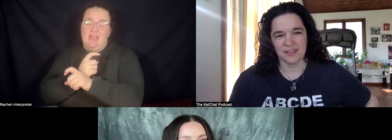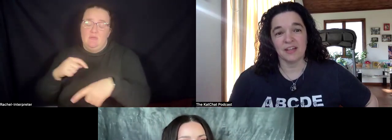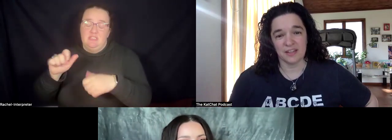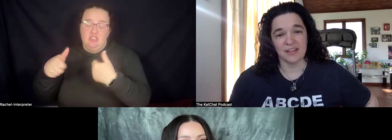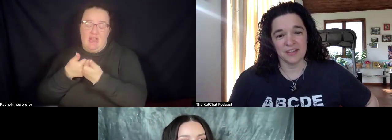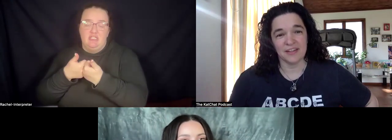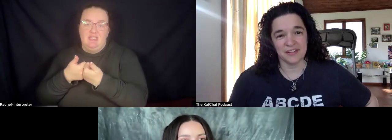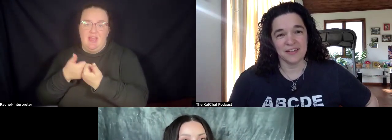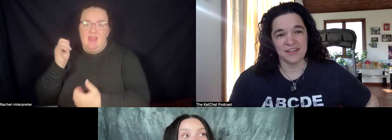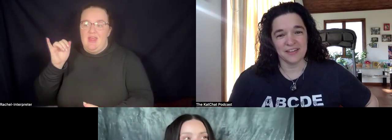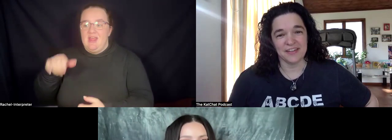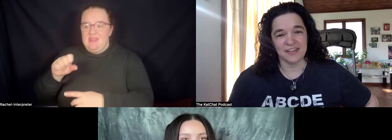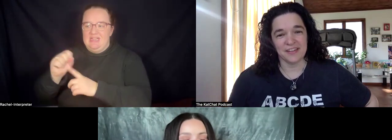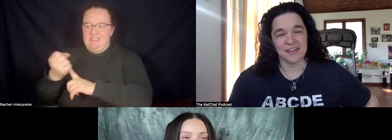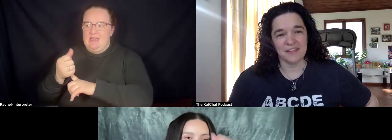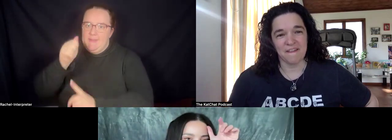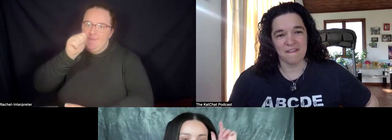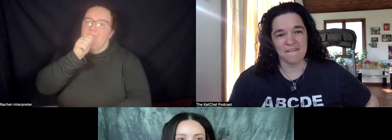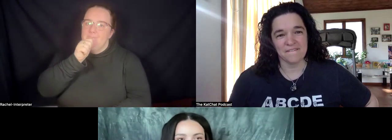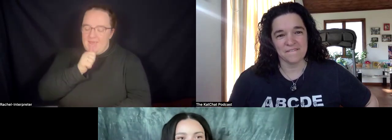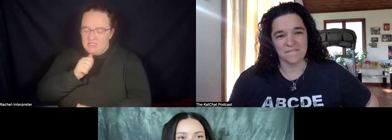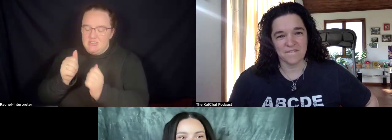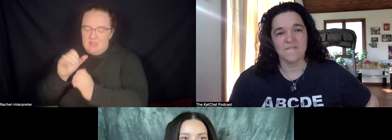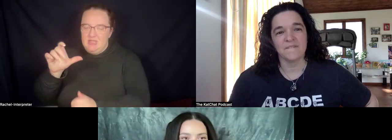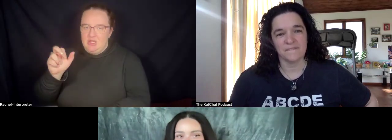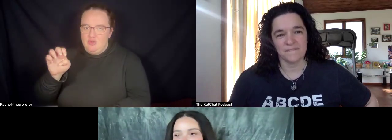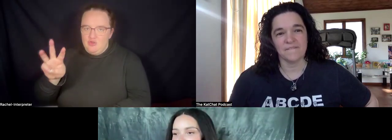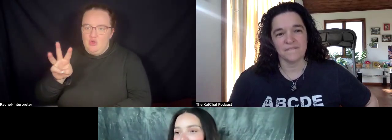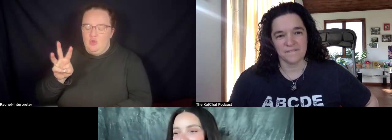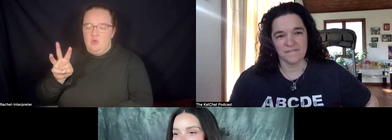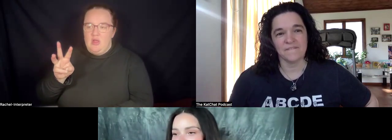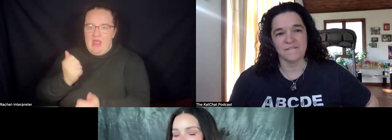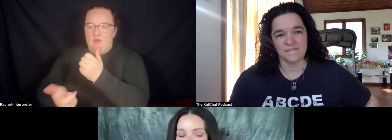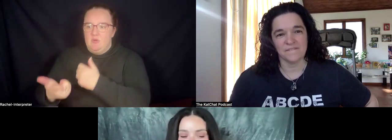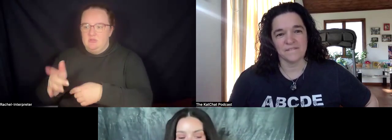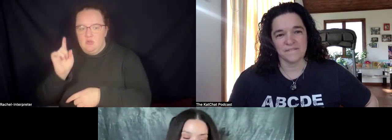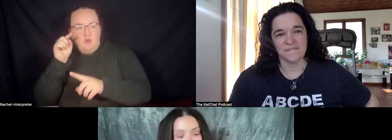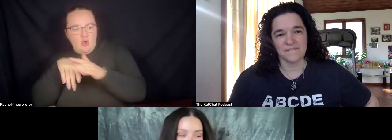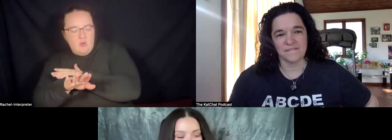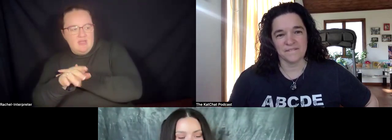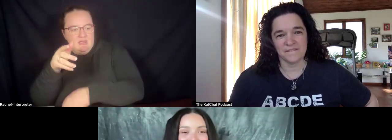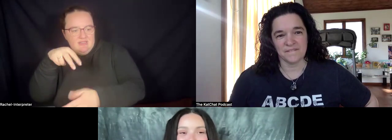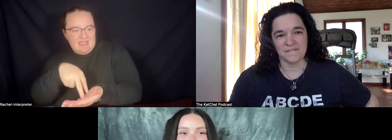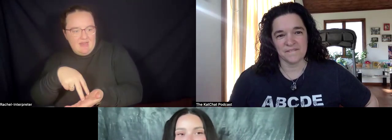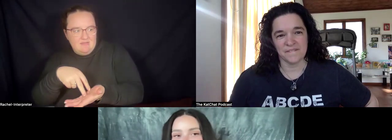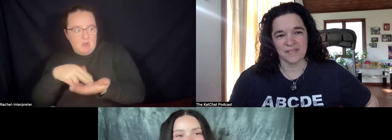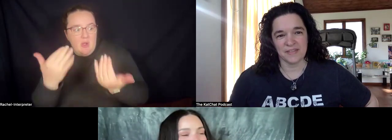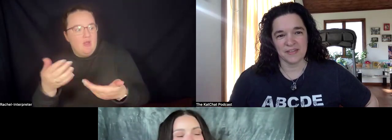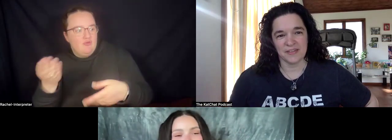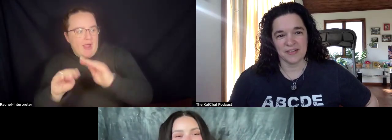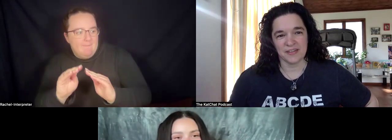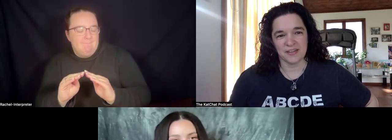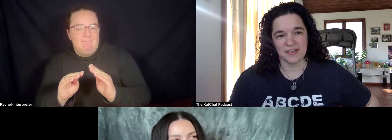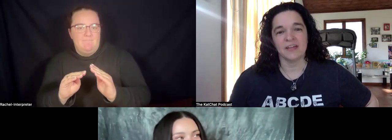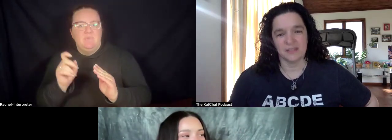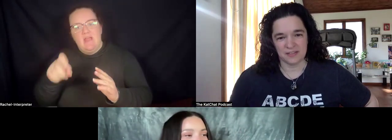for sure, that scene. The patience that the crew had though, because we just like go in, stand there, rap. They were the ones that were